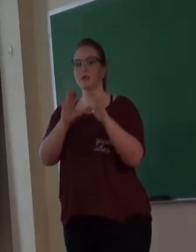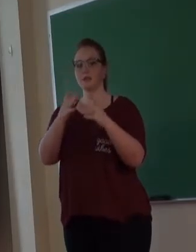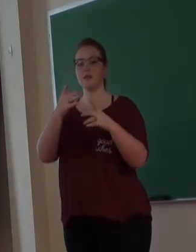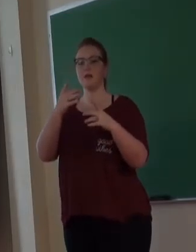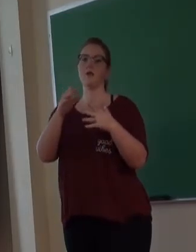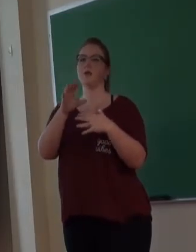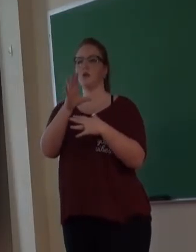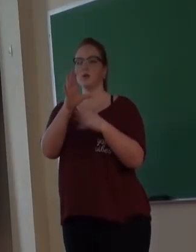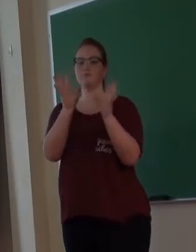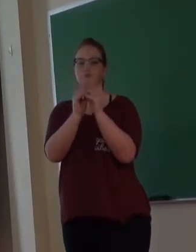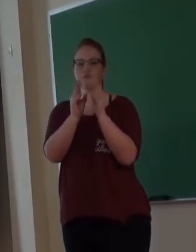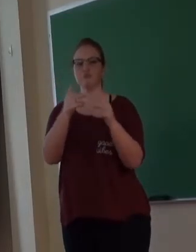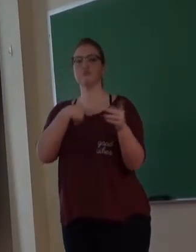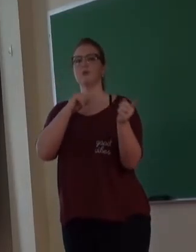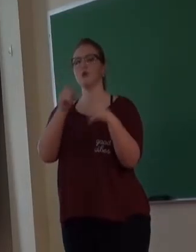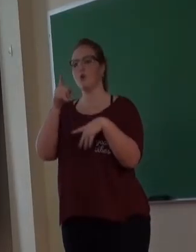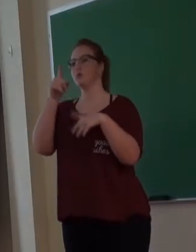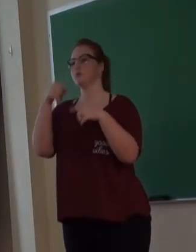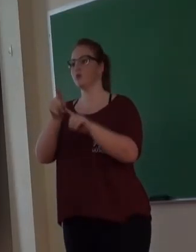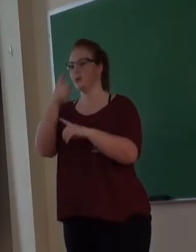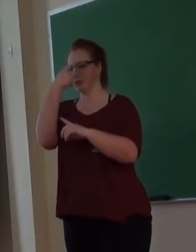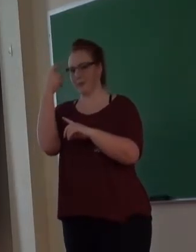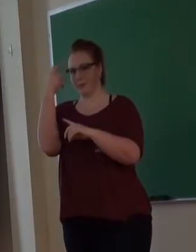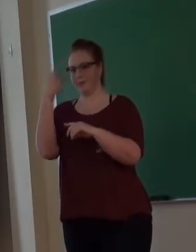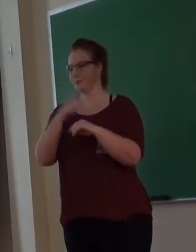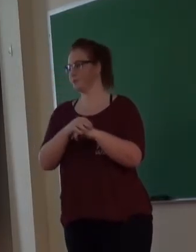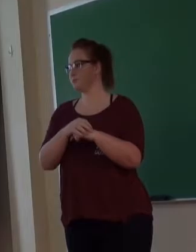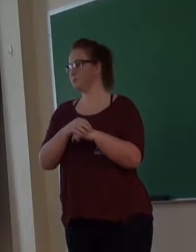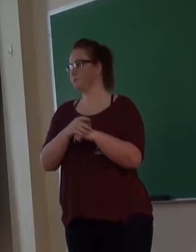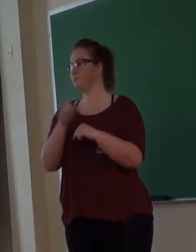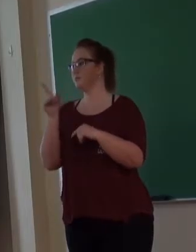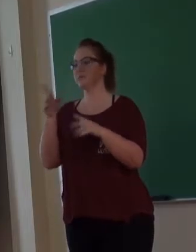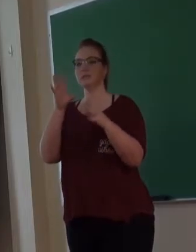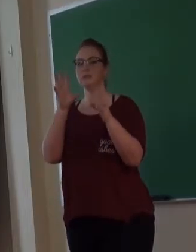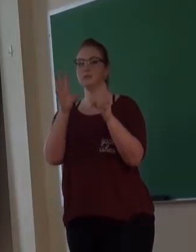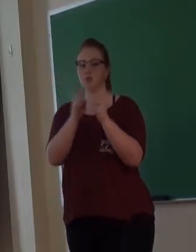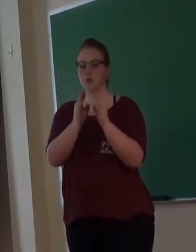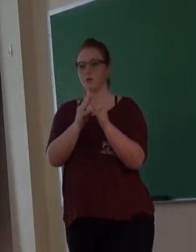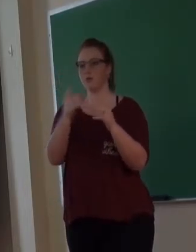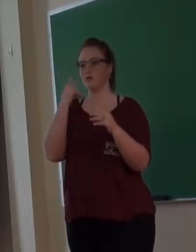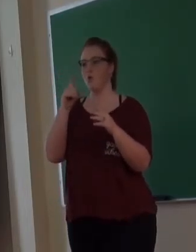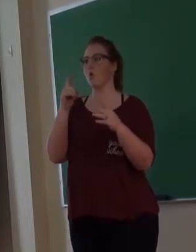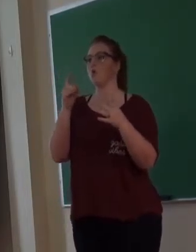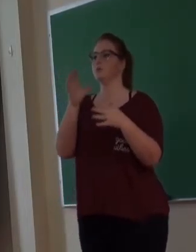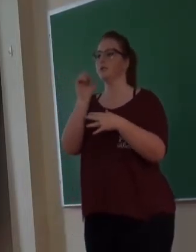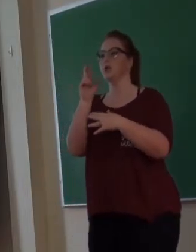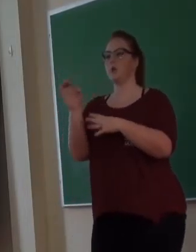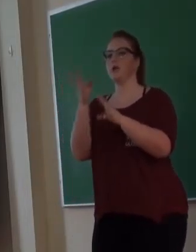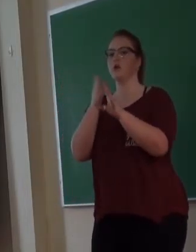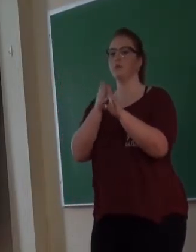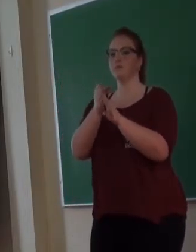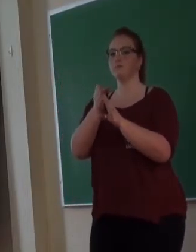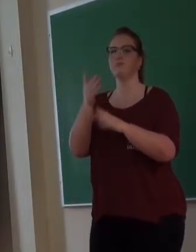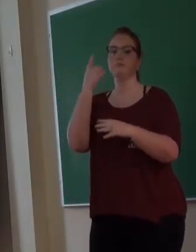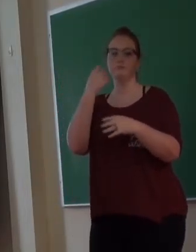conference every summer, okay? So this is a conference for career professionals like myself and